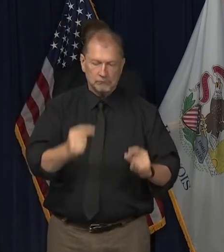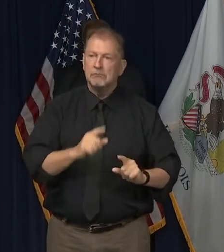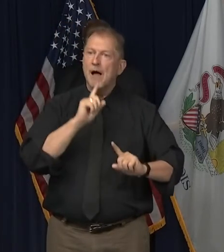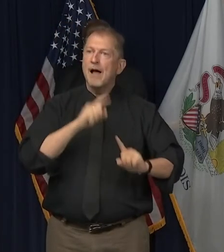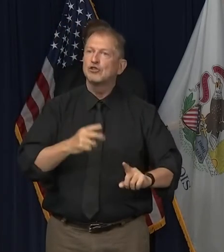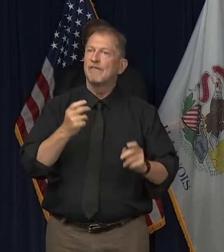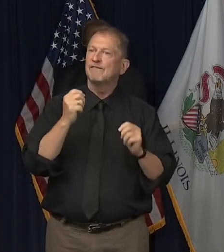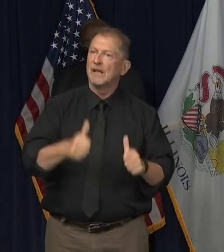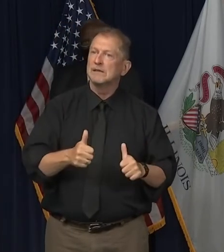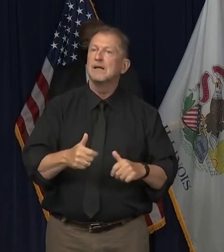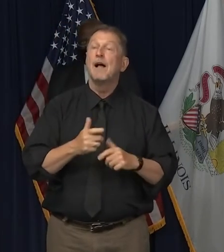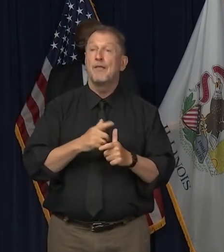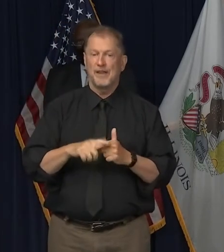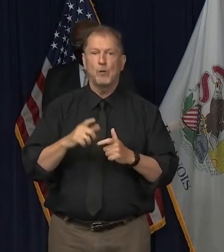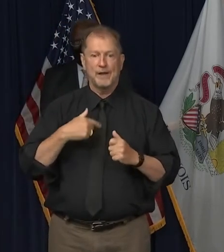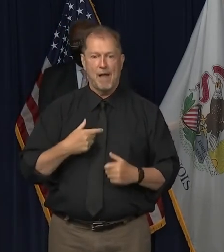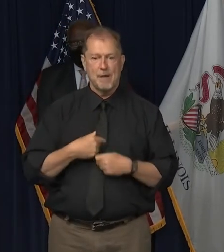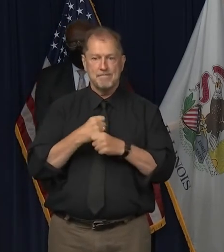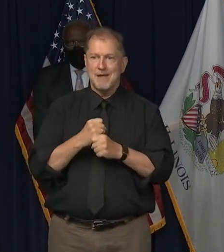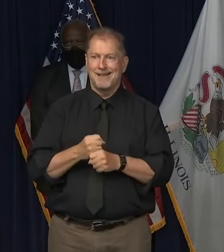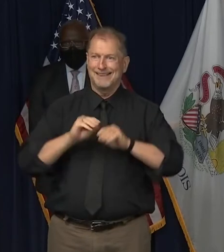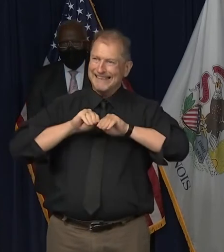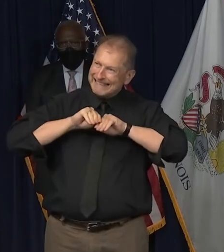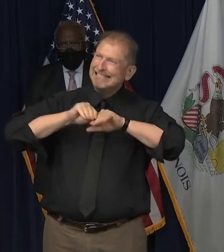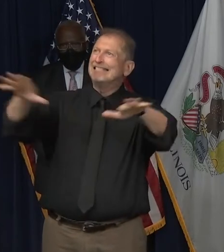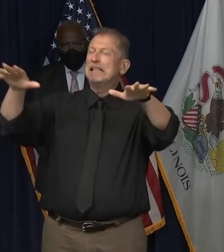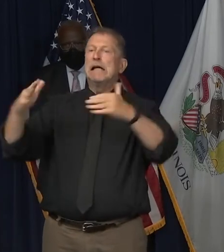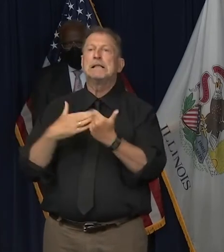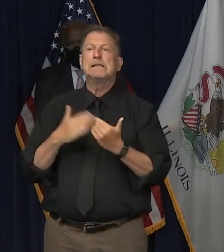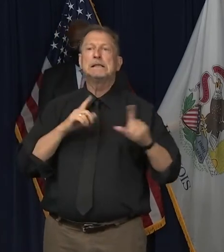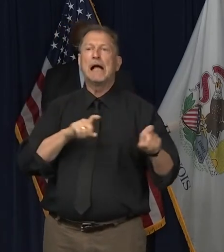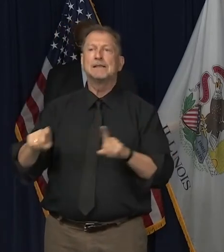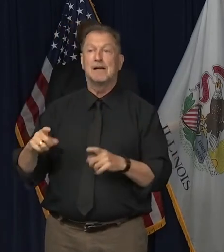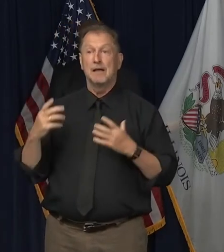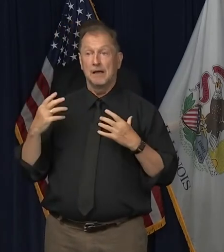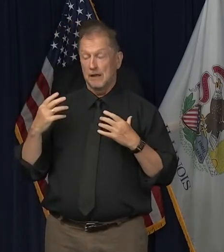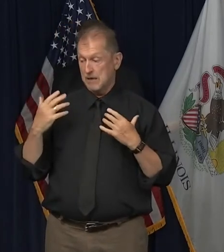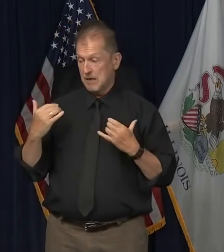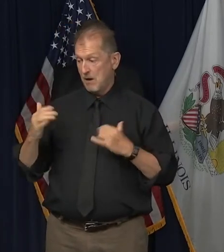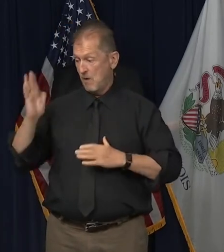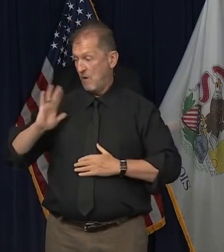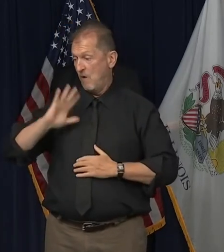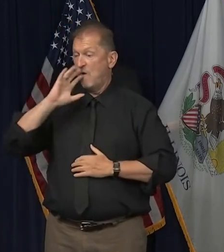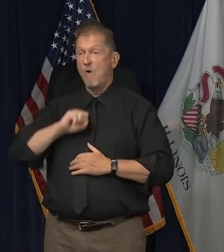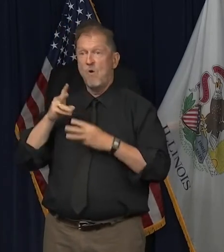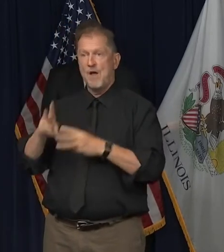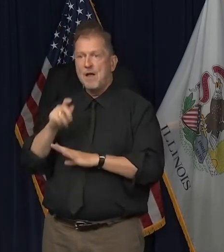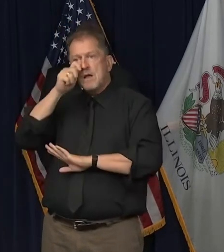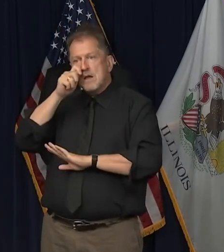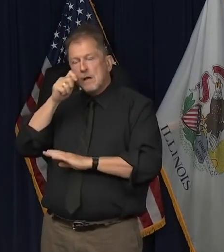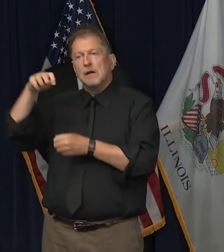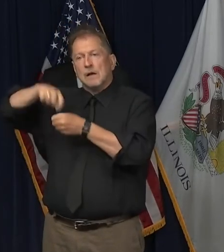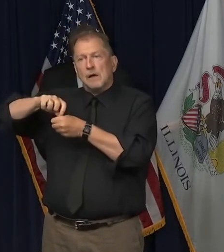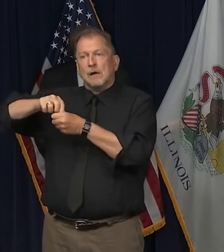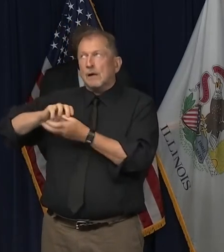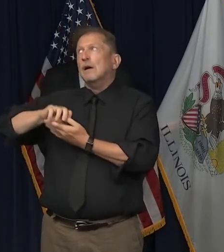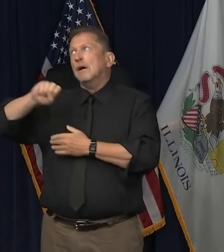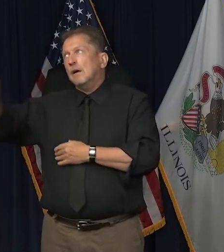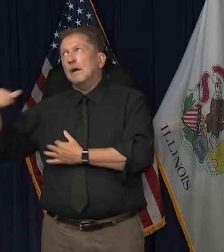permit large-scale surveillance testing. That combination is a key to curbing the virus,